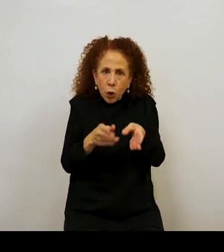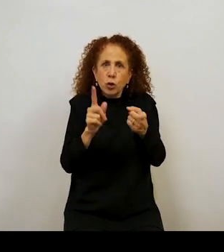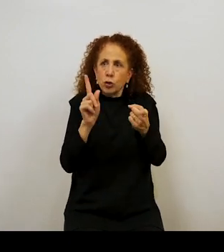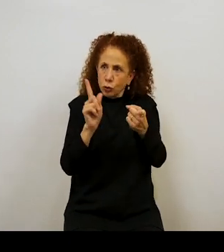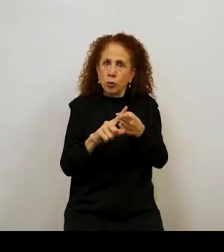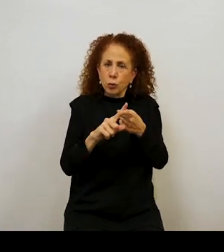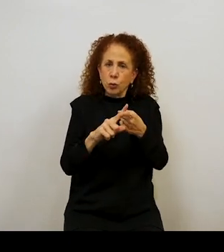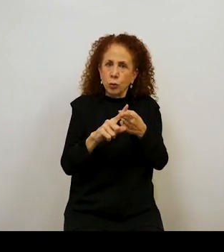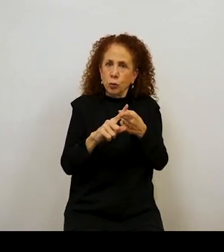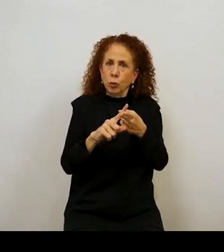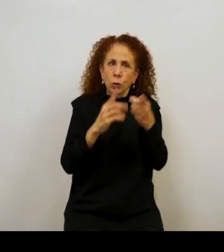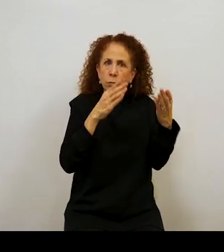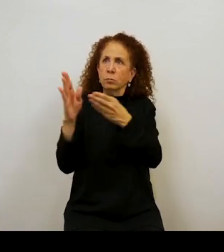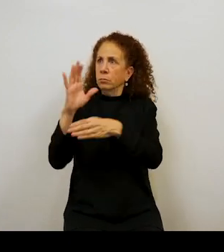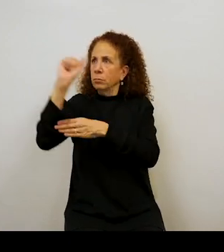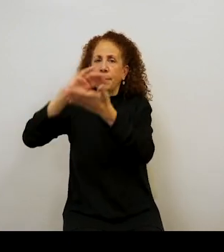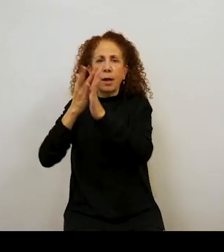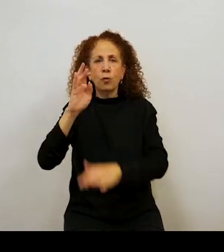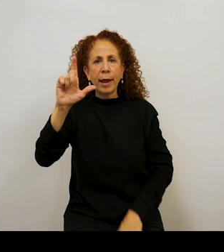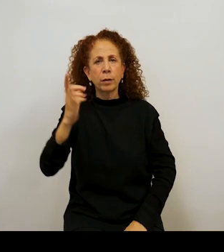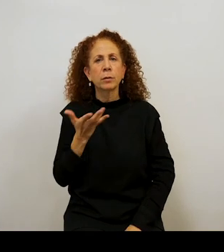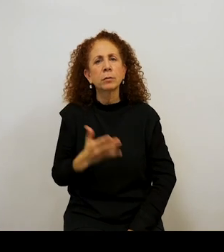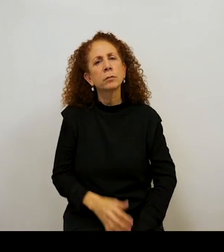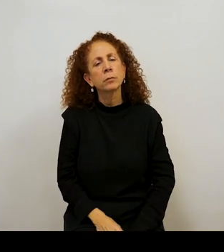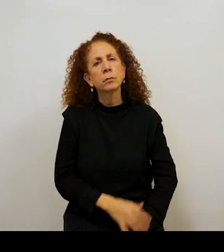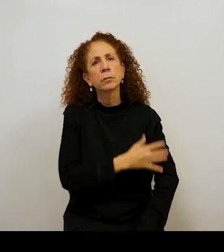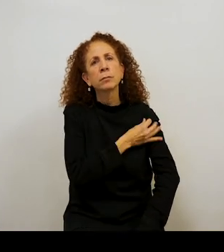take particular radical acts.